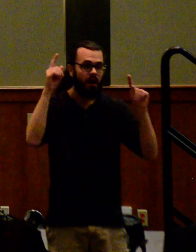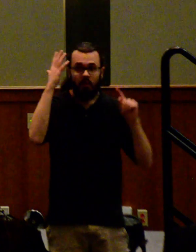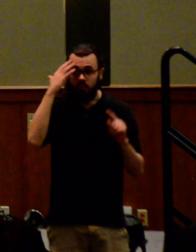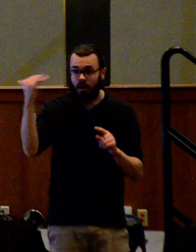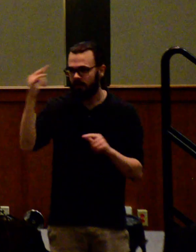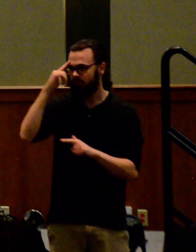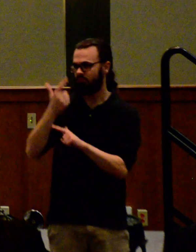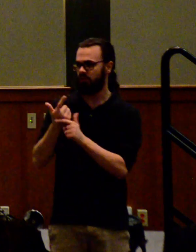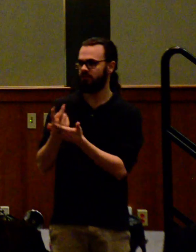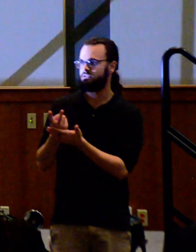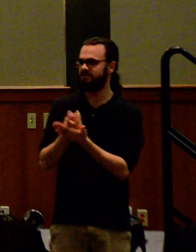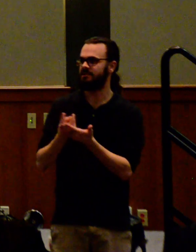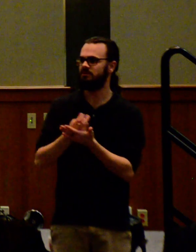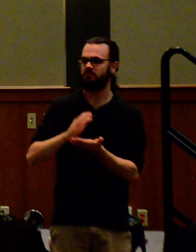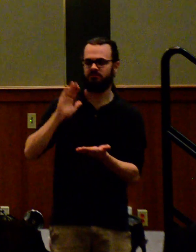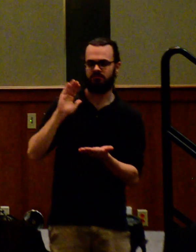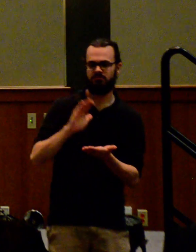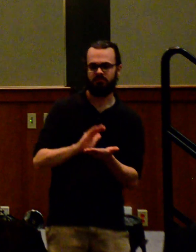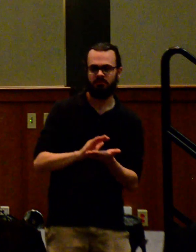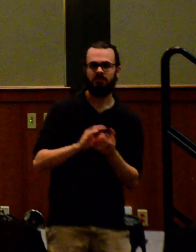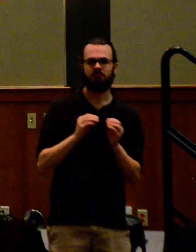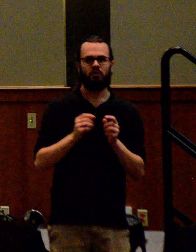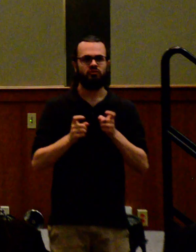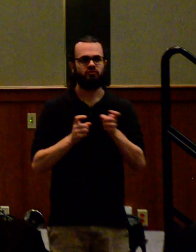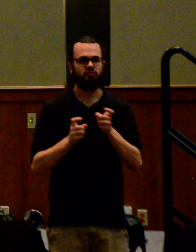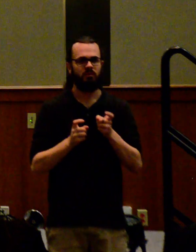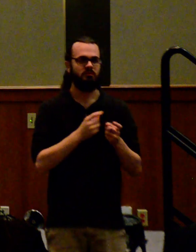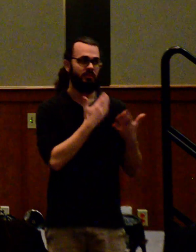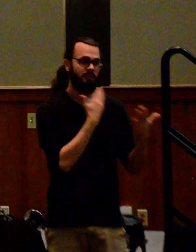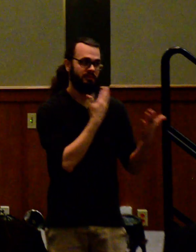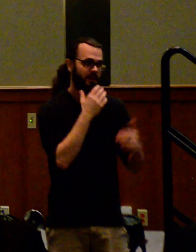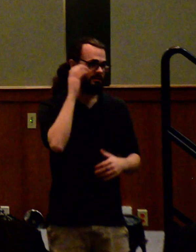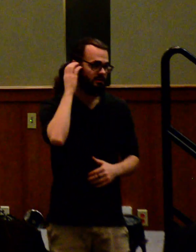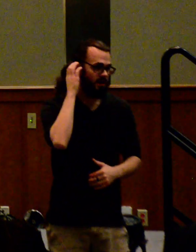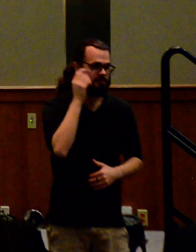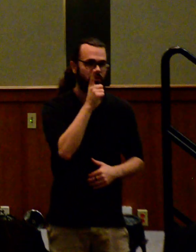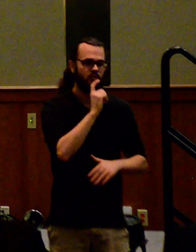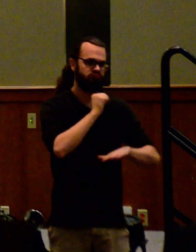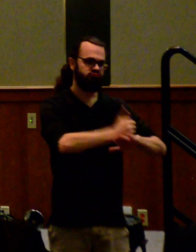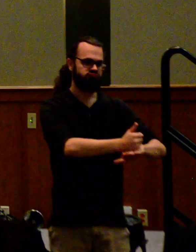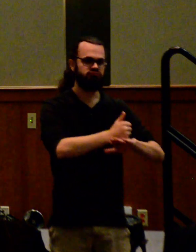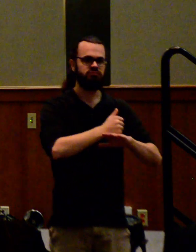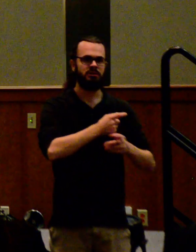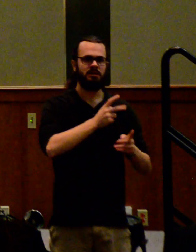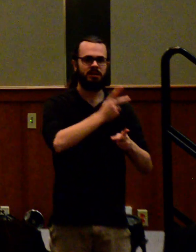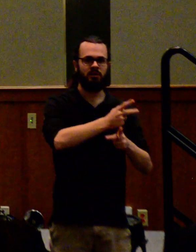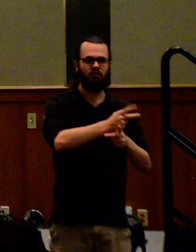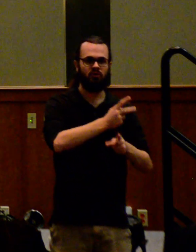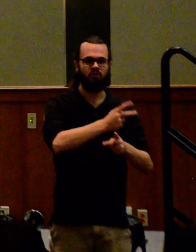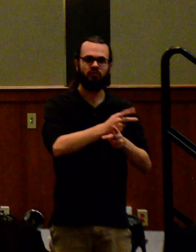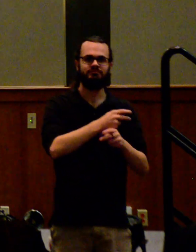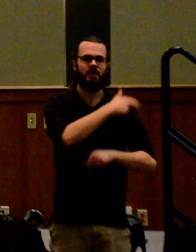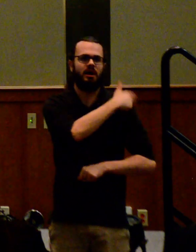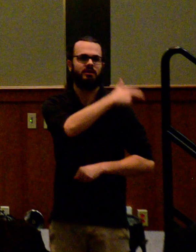under control, thanks to my cousin, who helped establish care for him at the Children's Hospital in DC. I